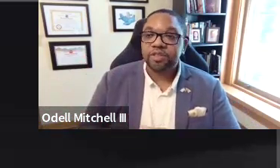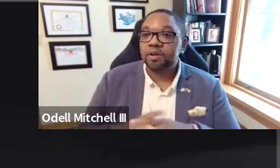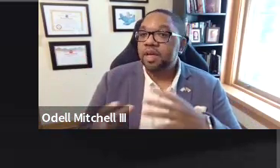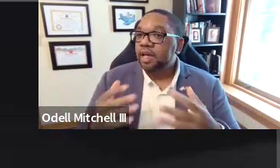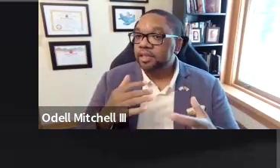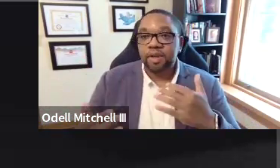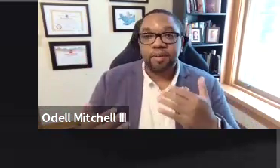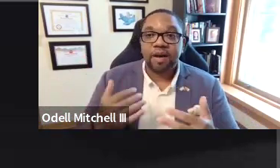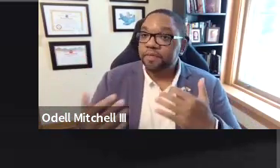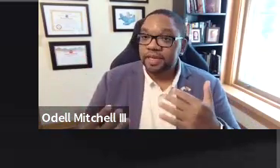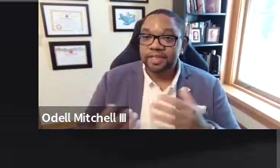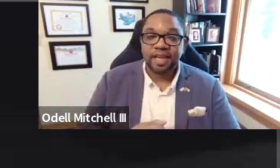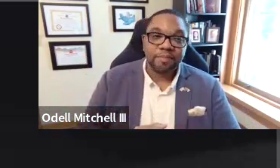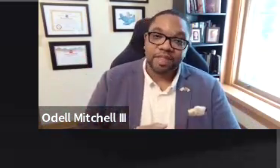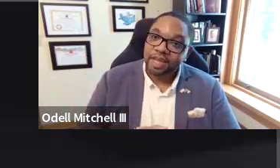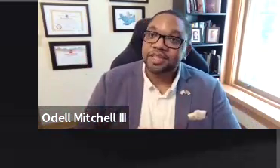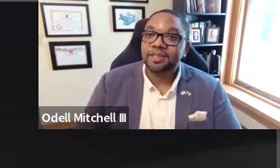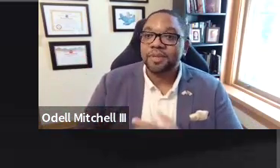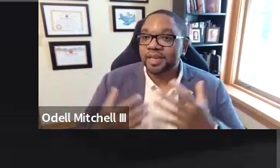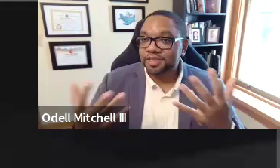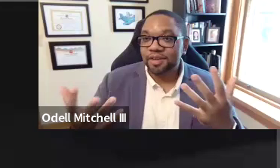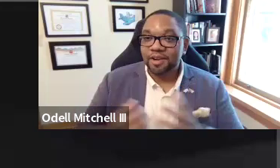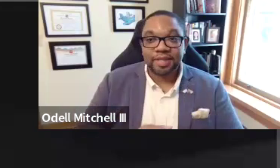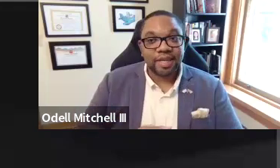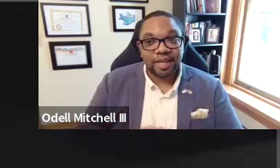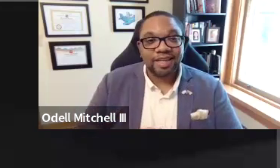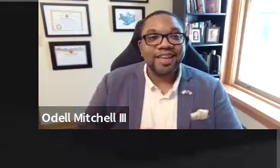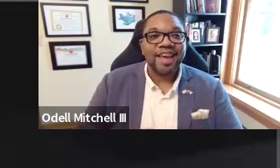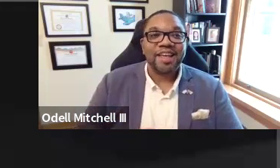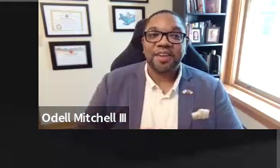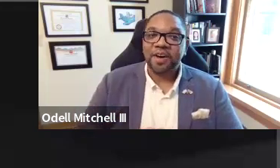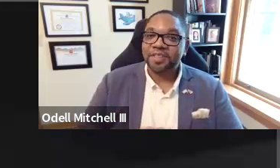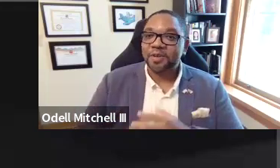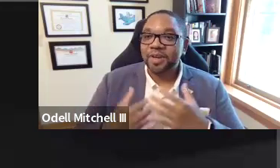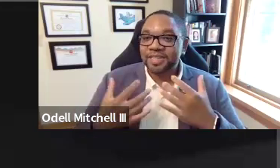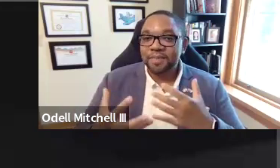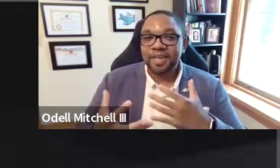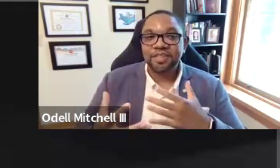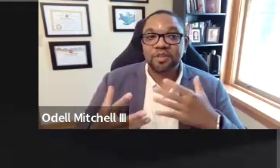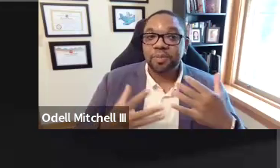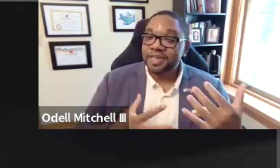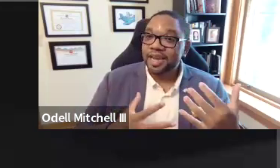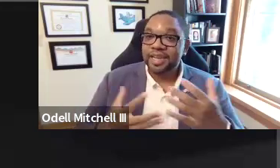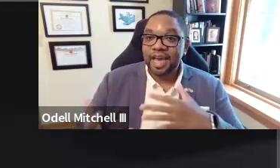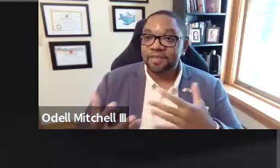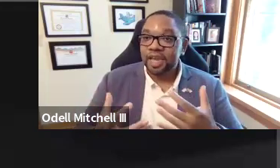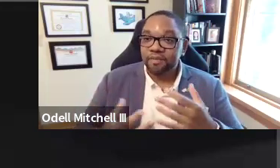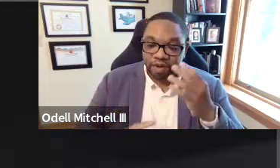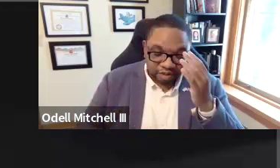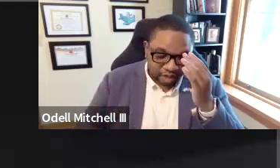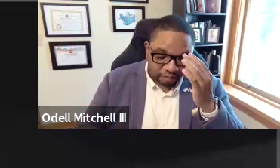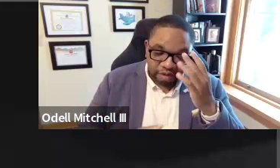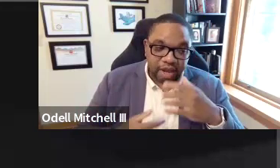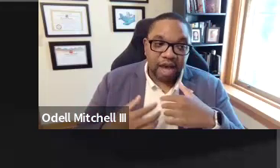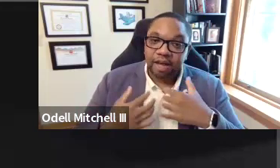then also a little bit about fees and compensation, because, you know, everybody's got to eat. And then also, what does it mean to protect and advocate